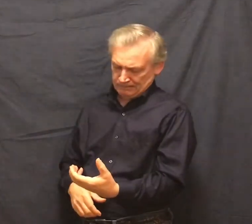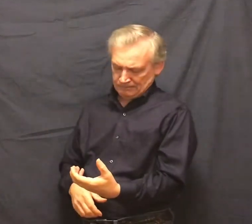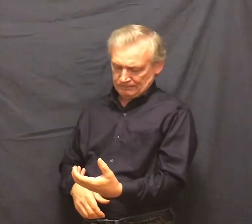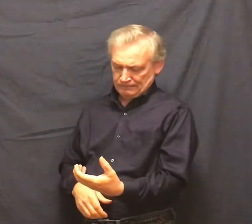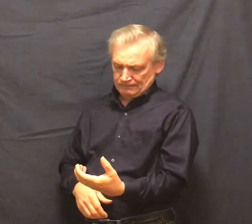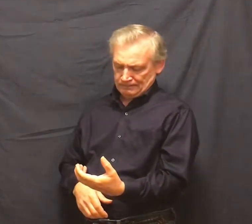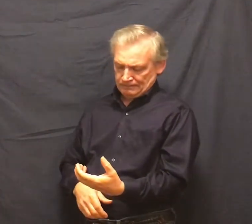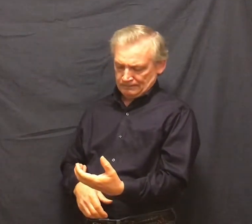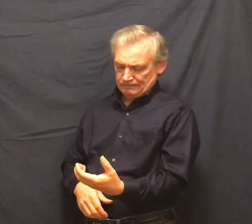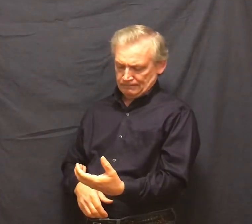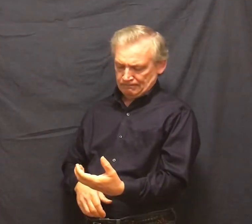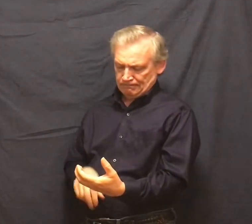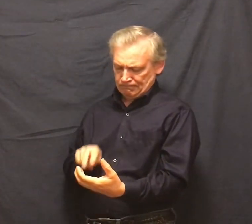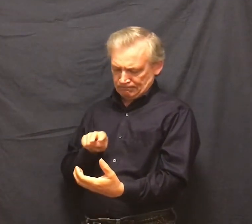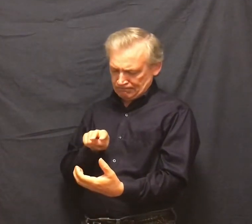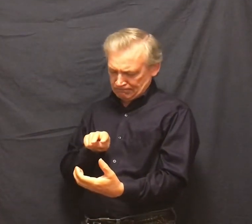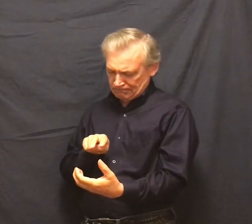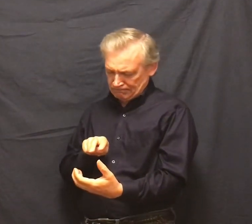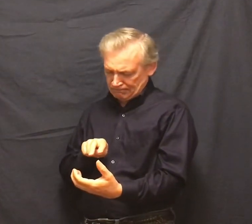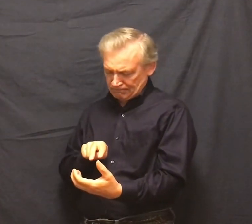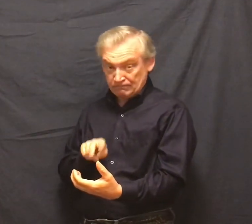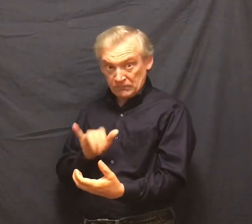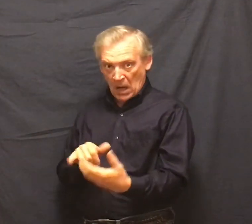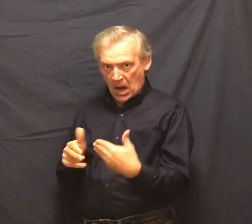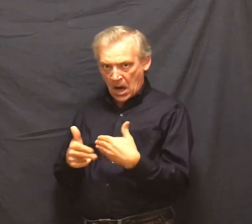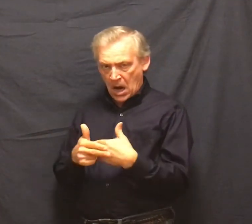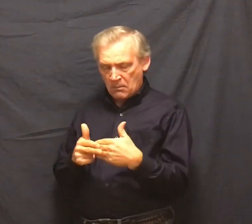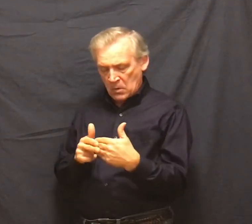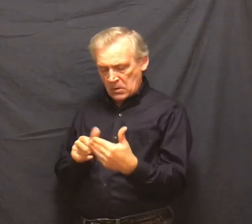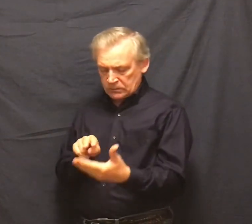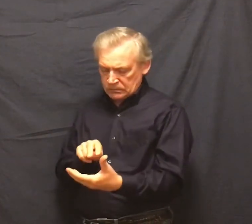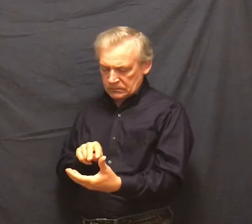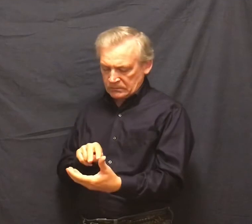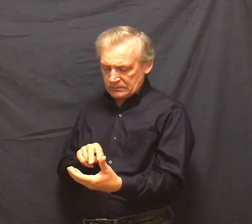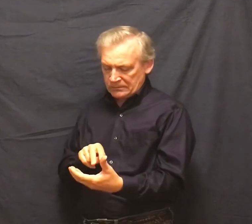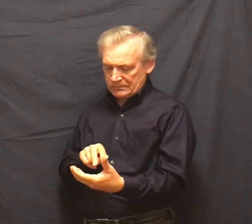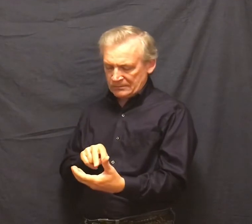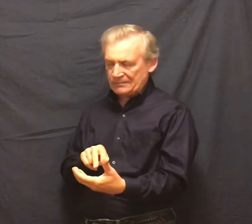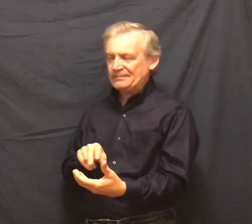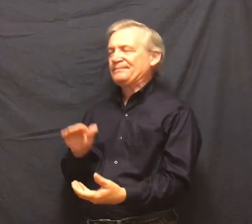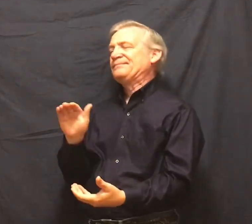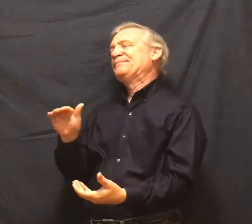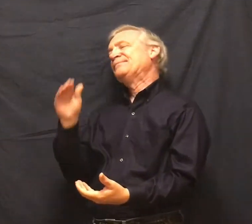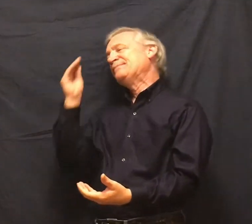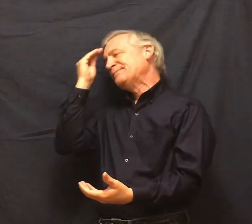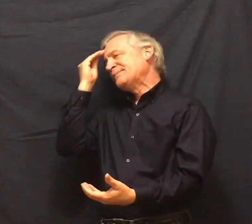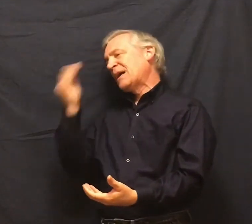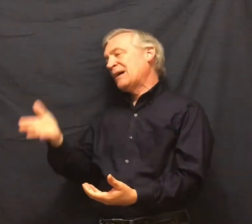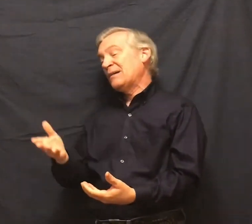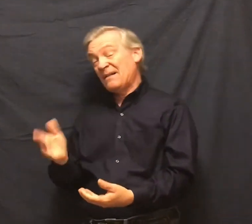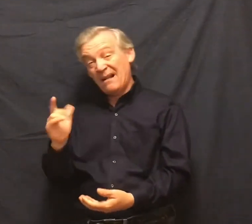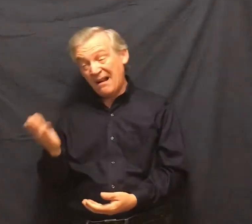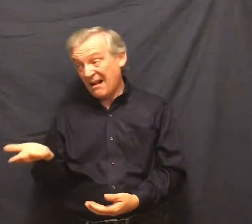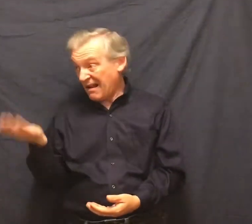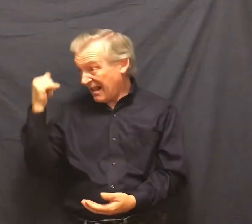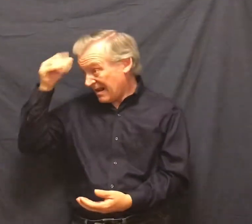He studied the label carefully. "Tell you what," he said finally. "Last guy that had this bed was a